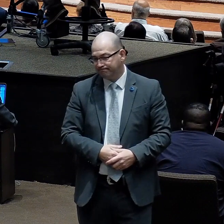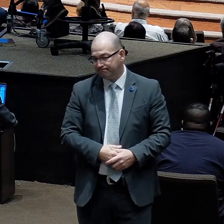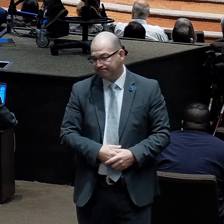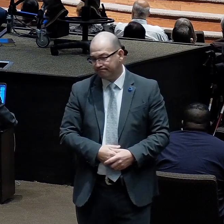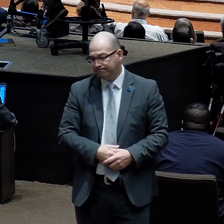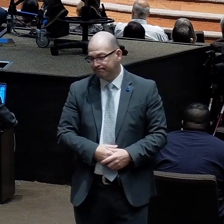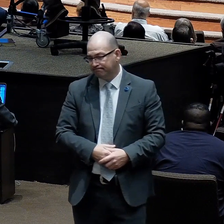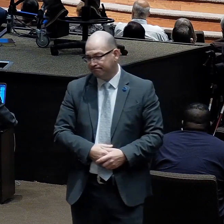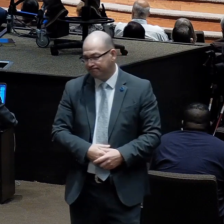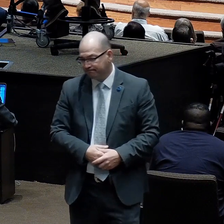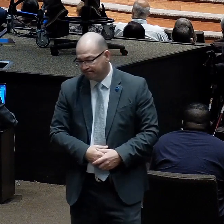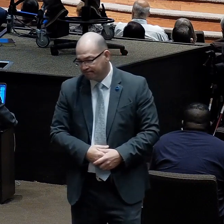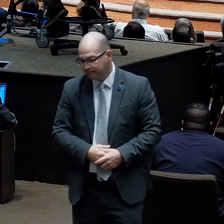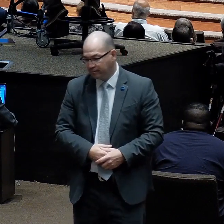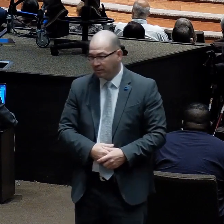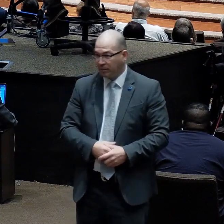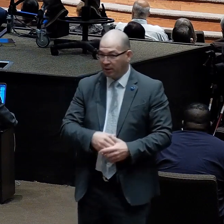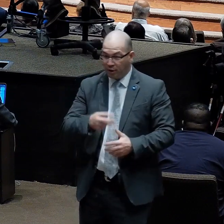I had a man in my home Thursday.